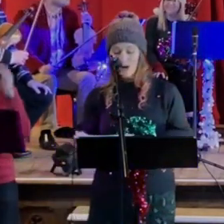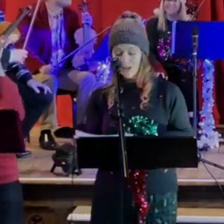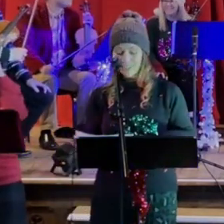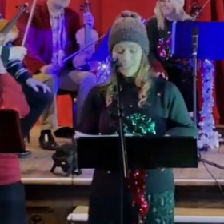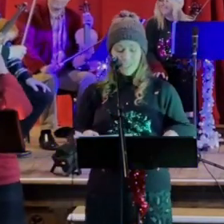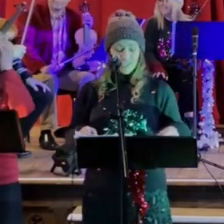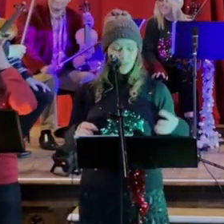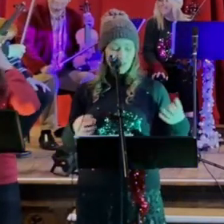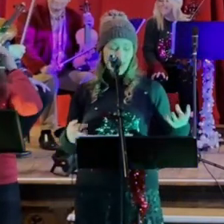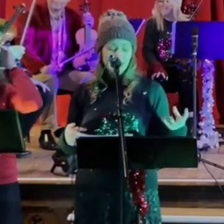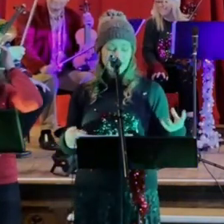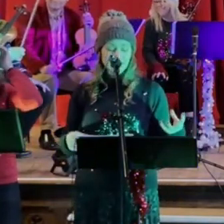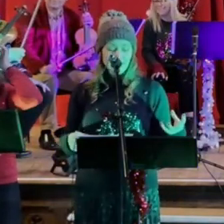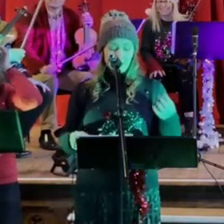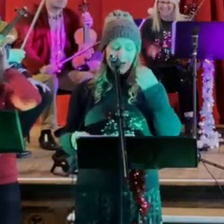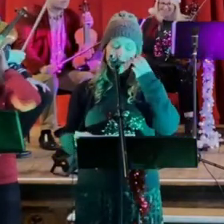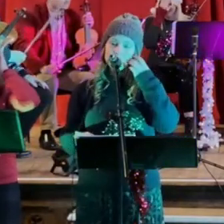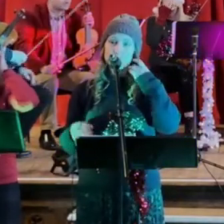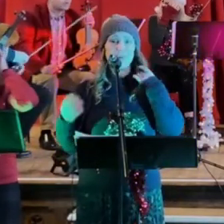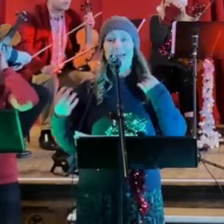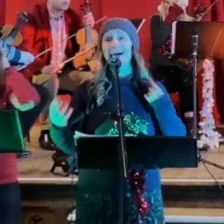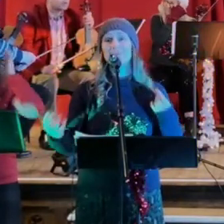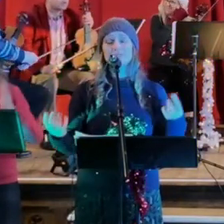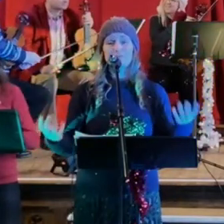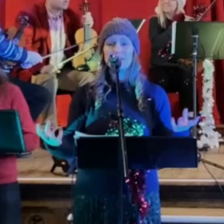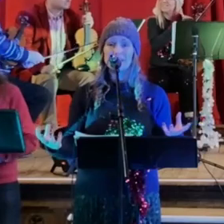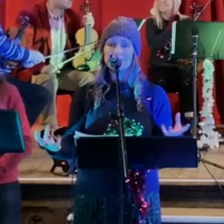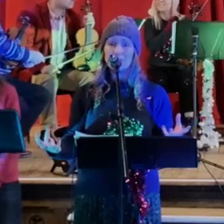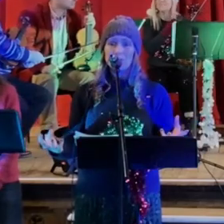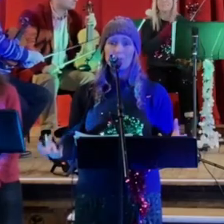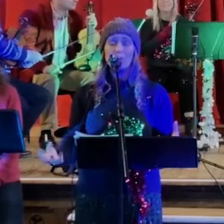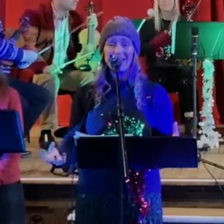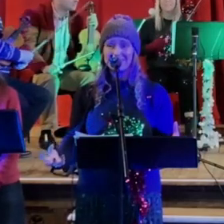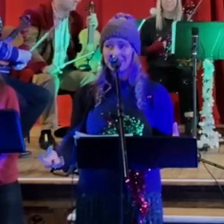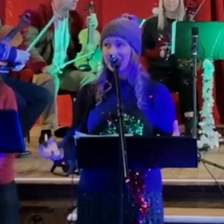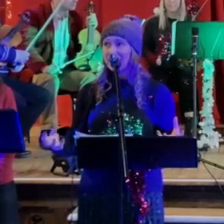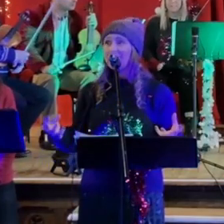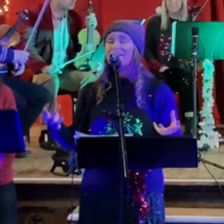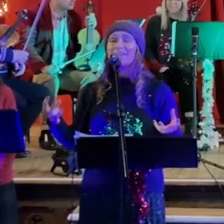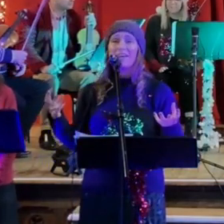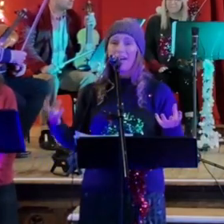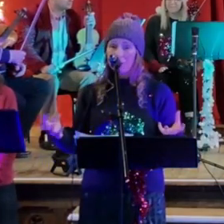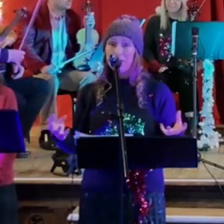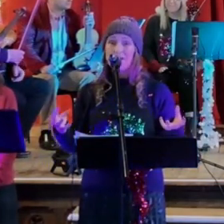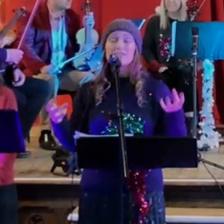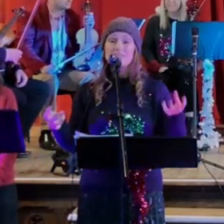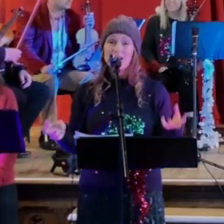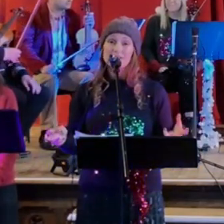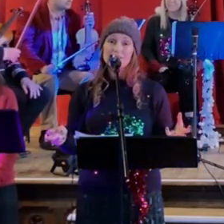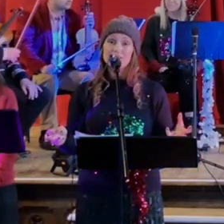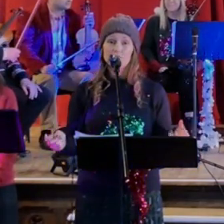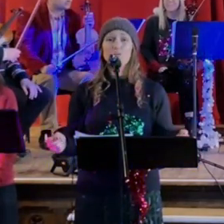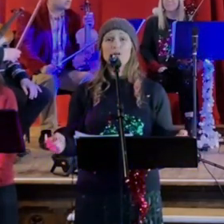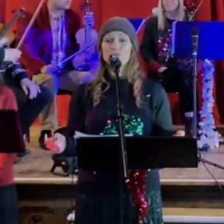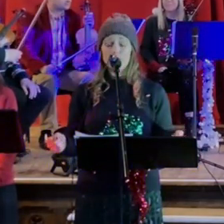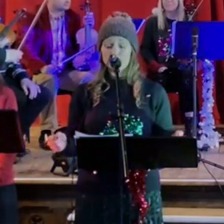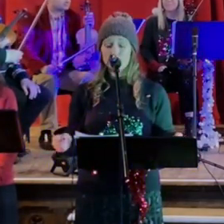words. So next, we have to finish with the epic standard, "We Wish You